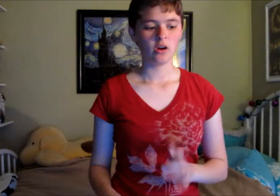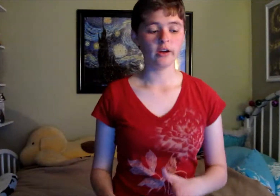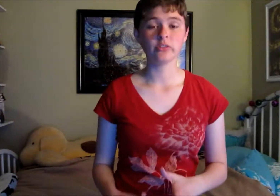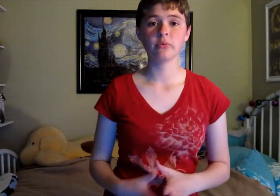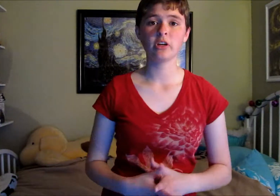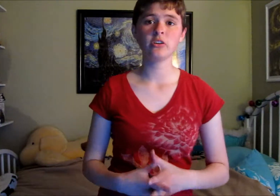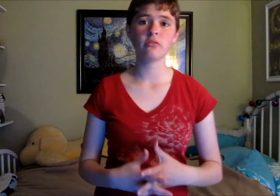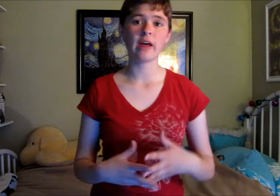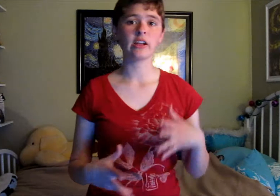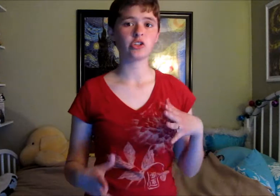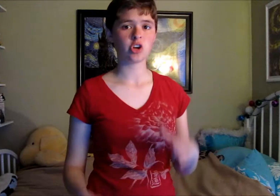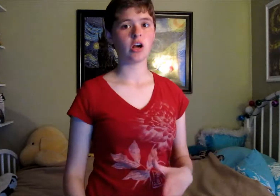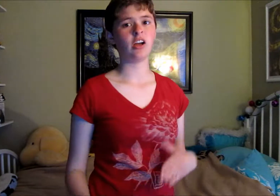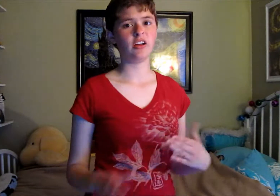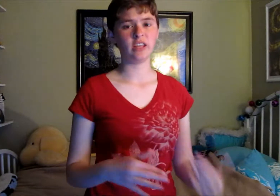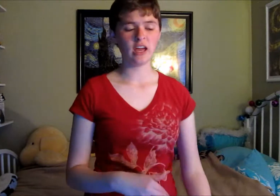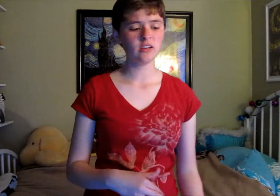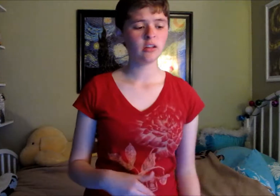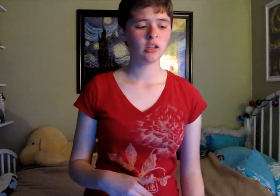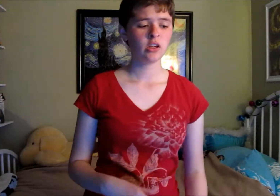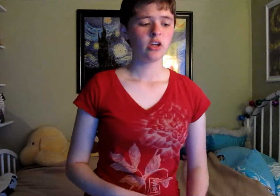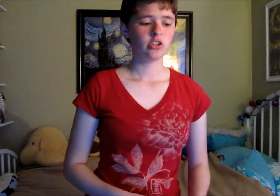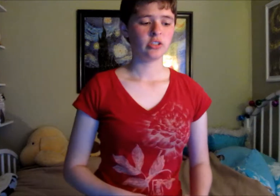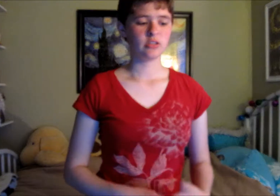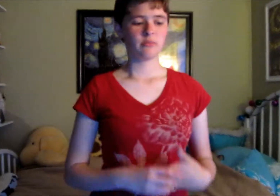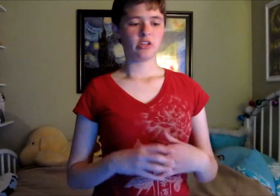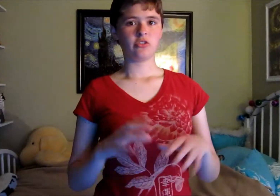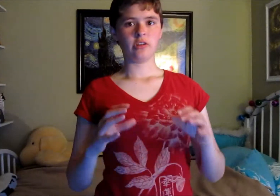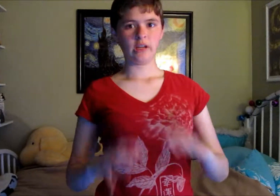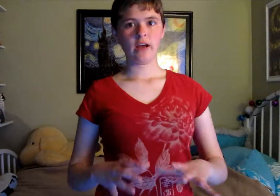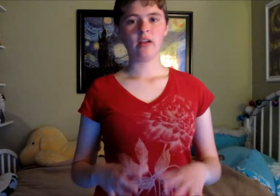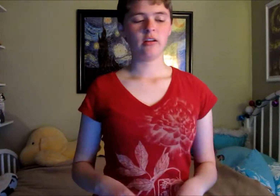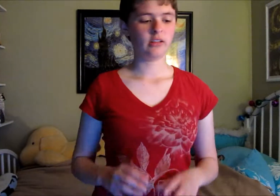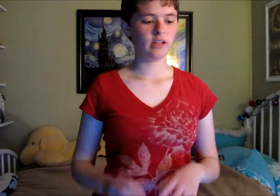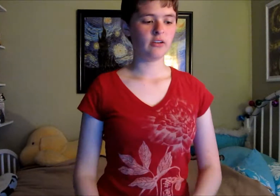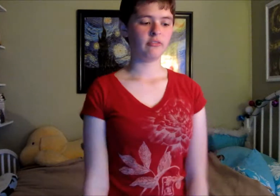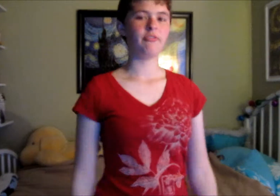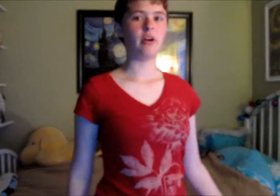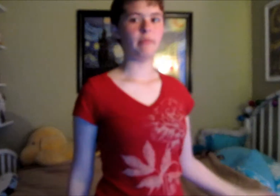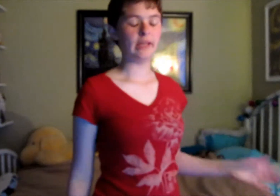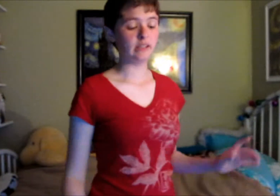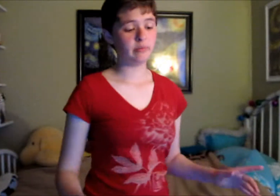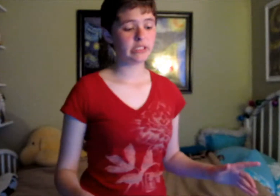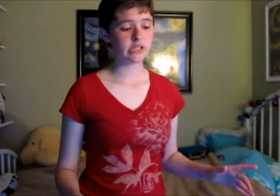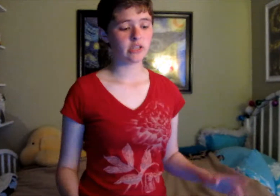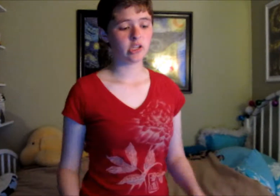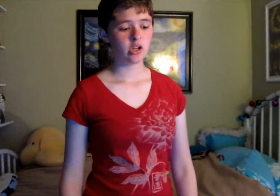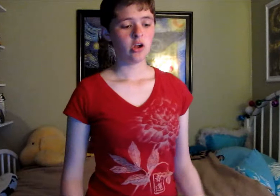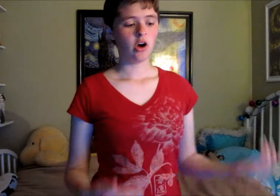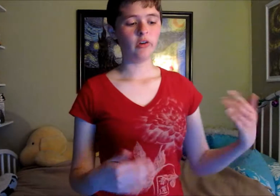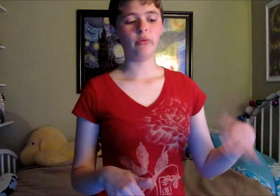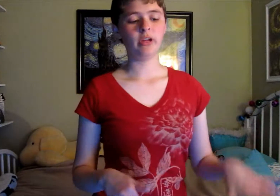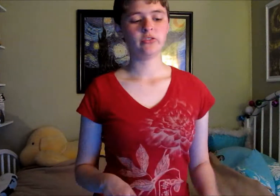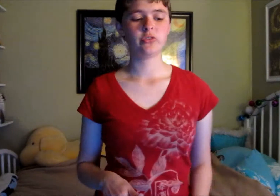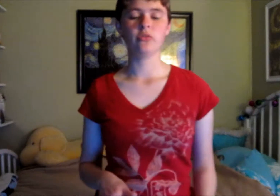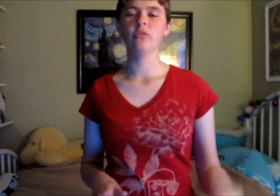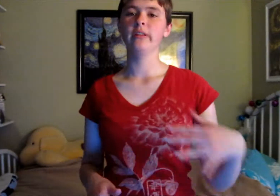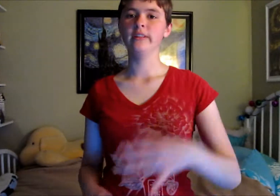Okay, so we're going to do that chunk again, just to make sure you get it from unlimited all the way to they'll